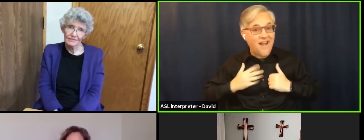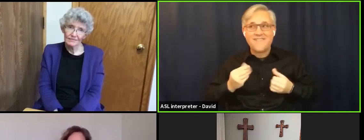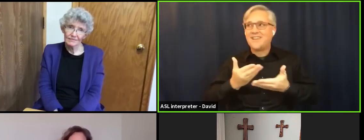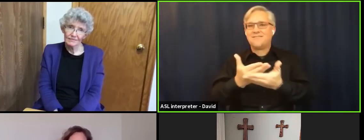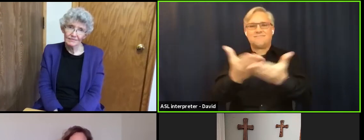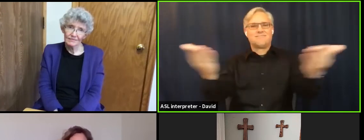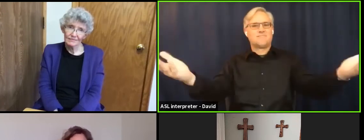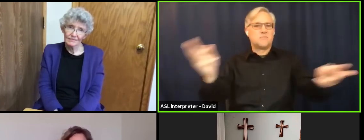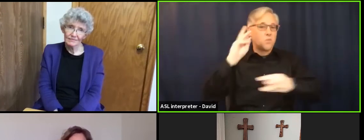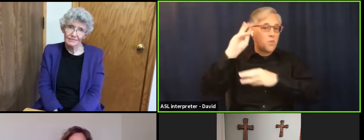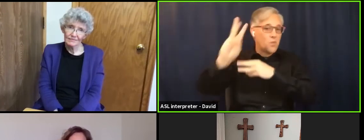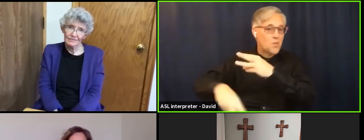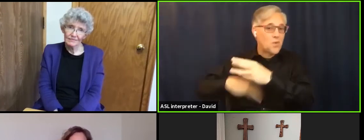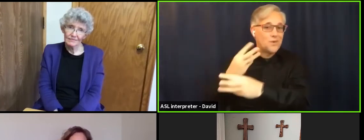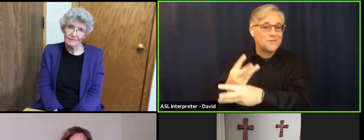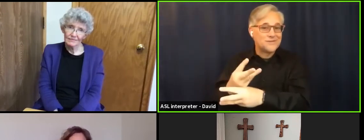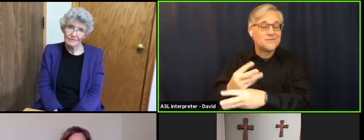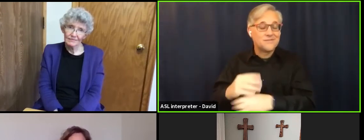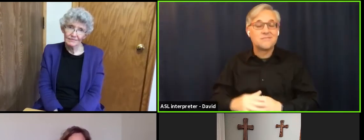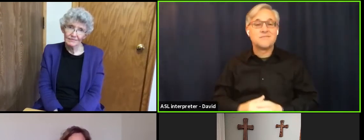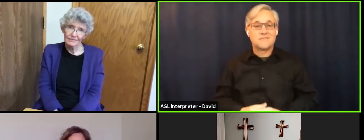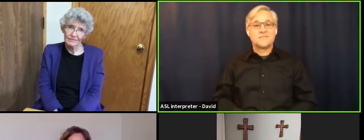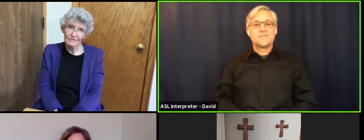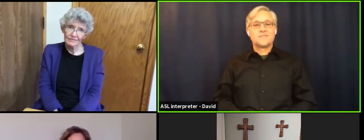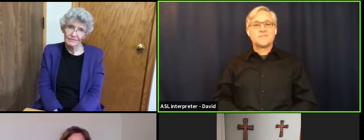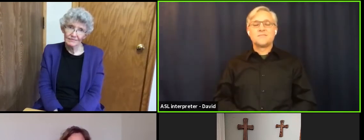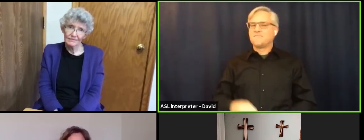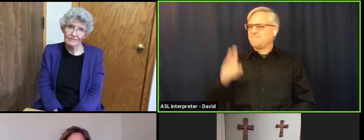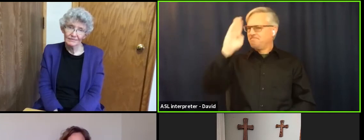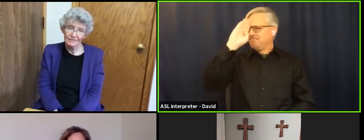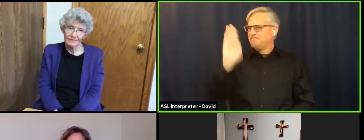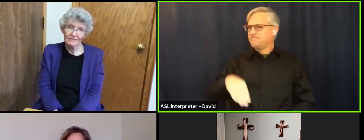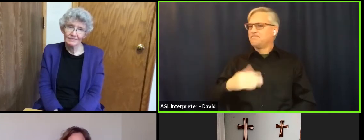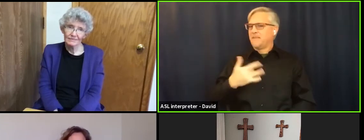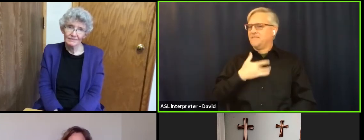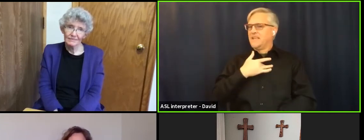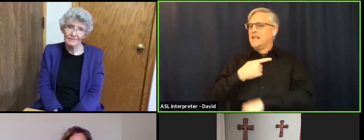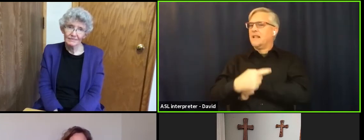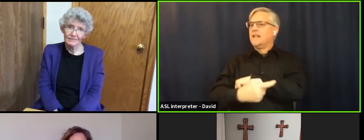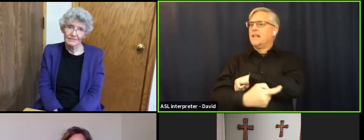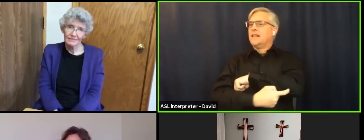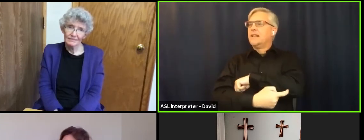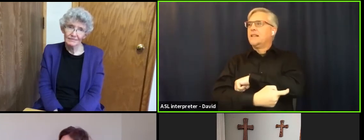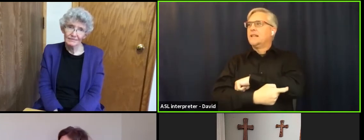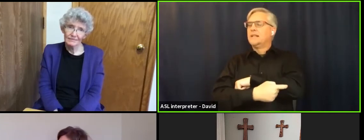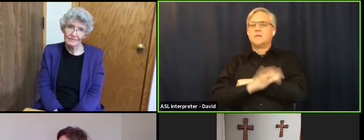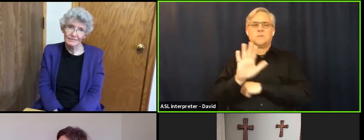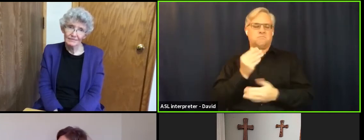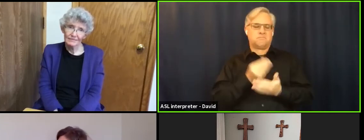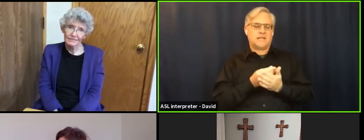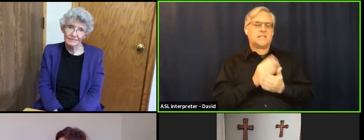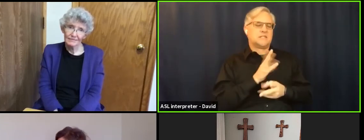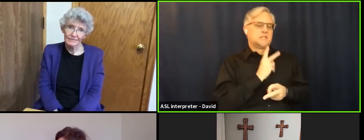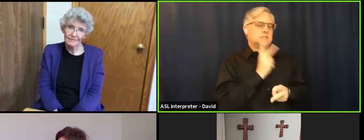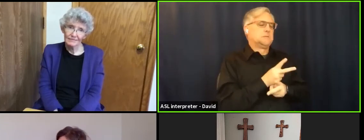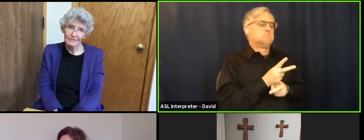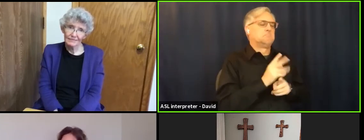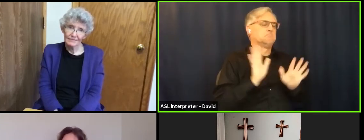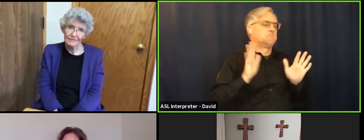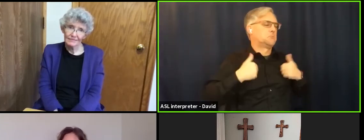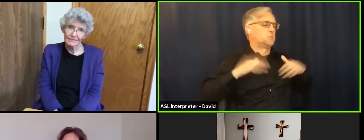We are resisting the temptations to say we should just give up and